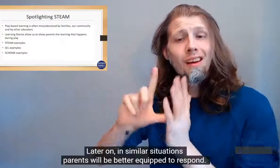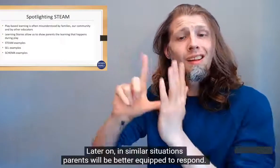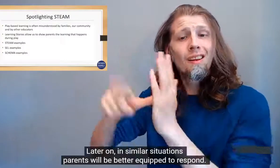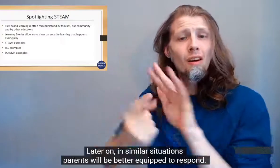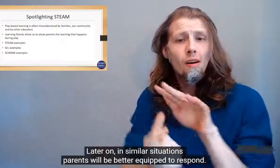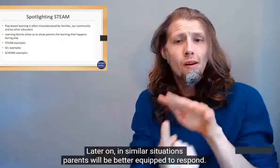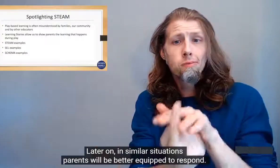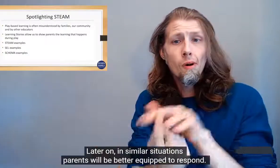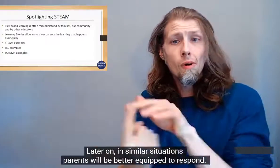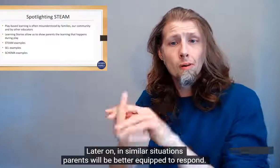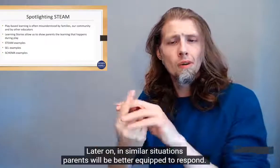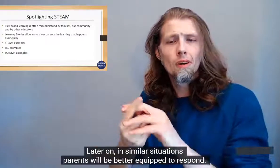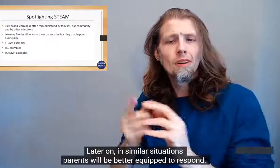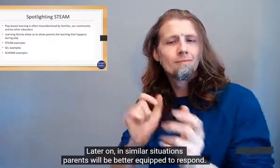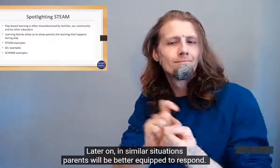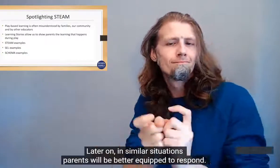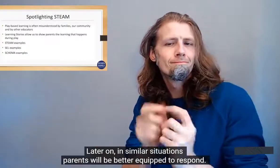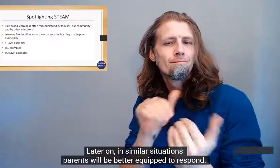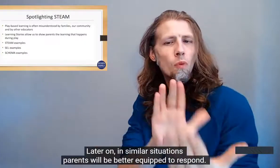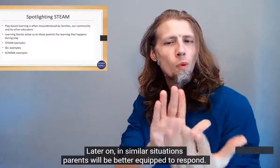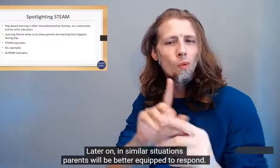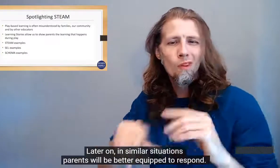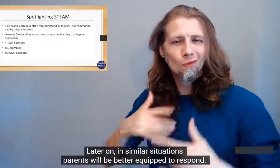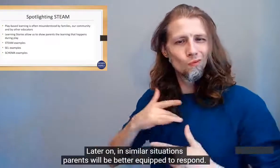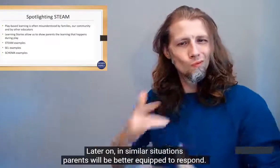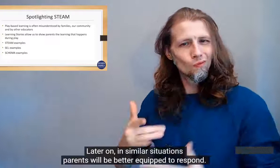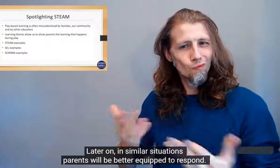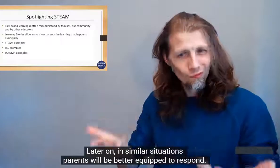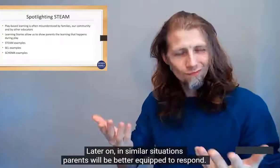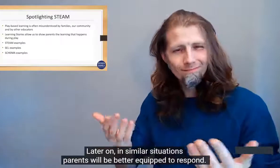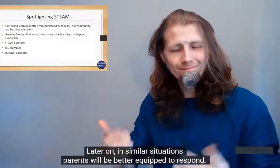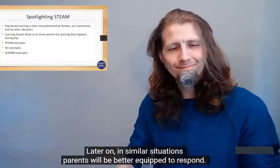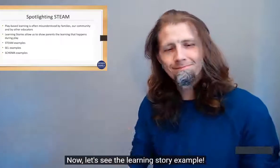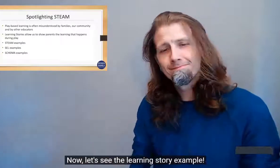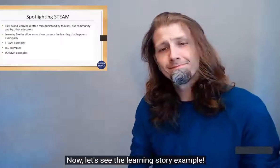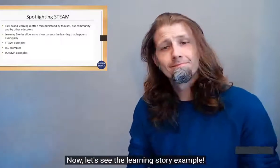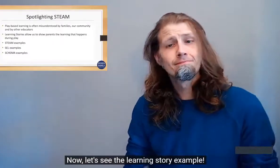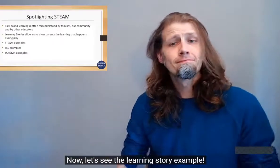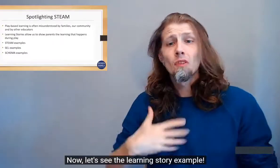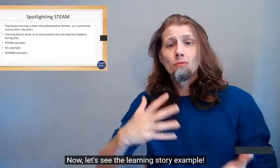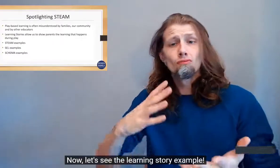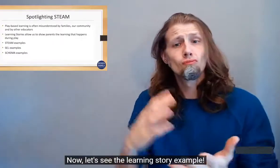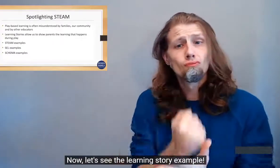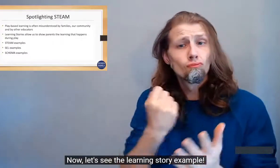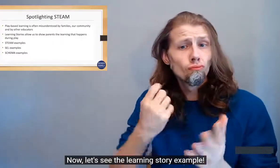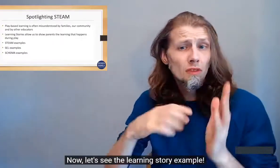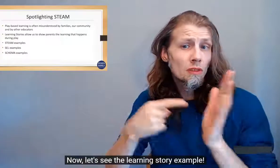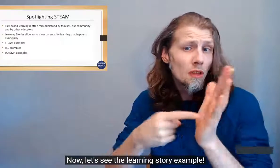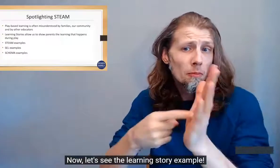their child's experience. And then later on, when similar situations occur, parents are better equipped to respond.